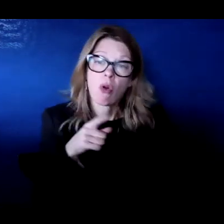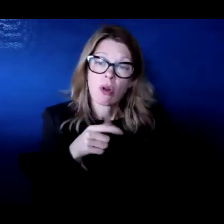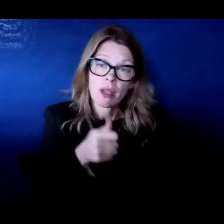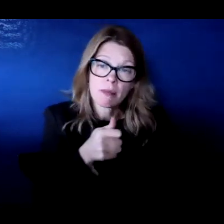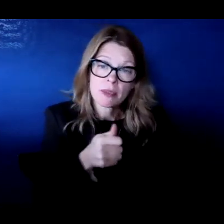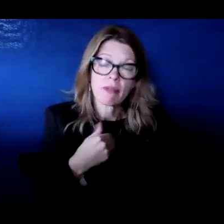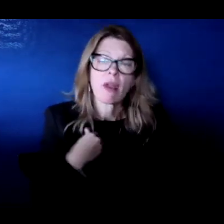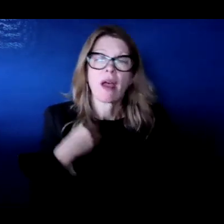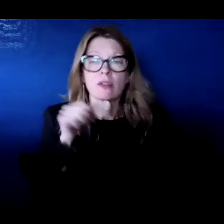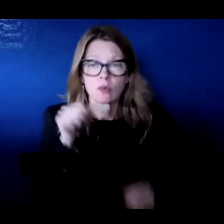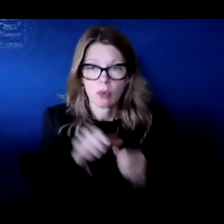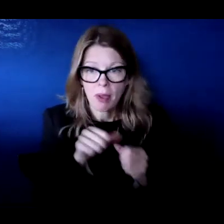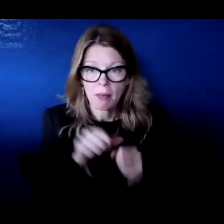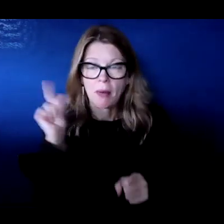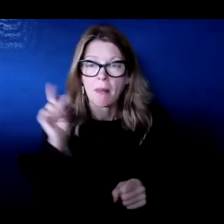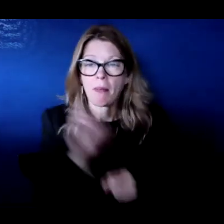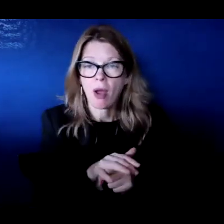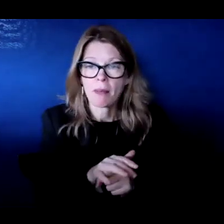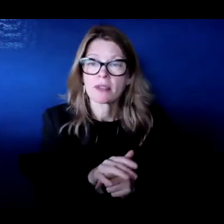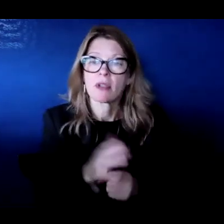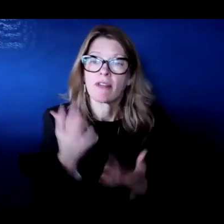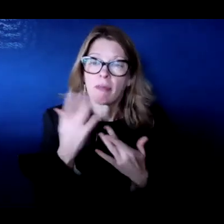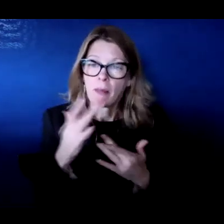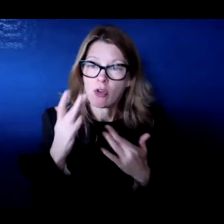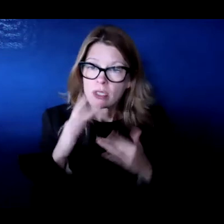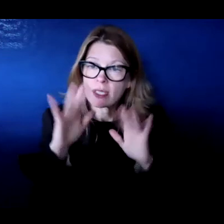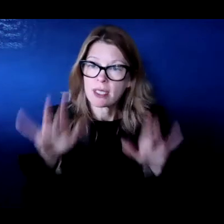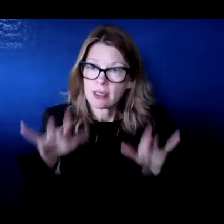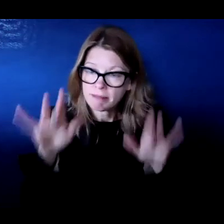his promise of mercy,